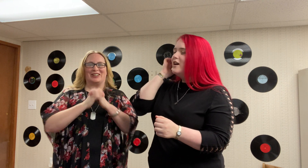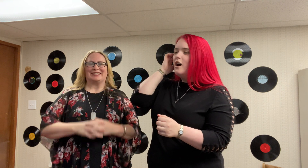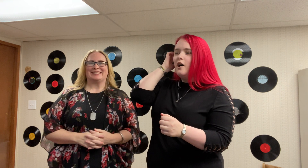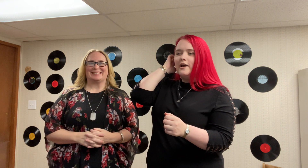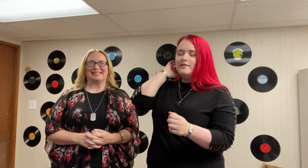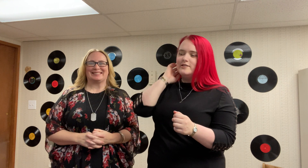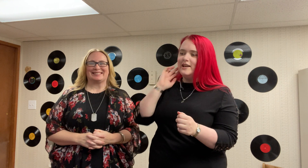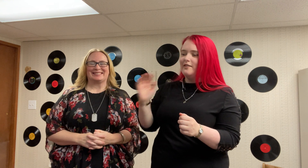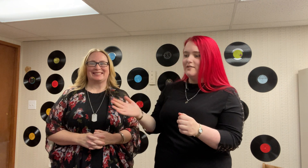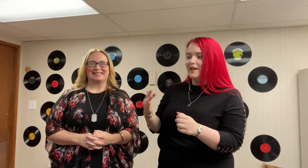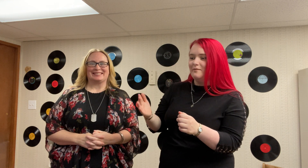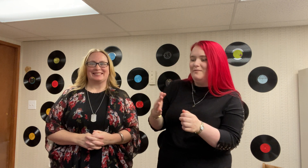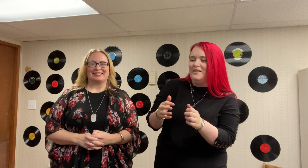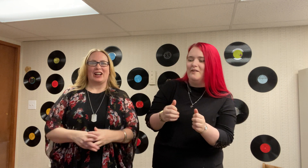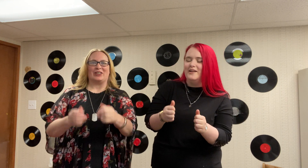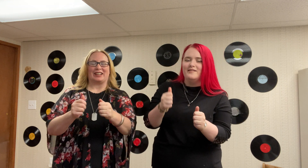it. Okay, so together, sign with me though, Oh, is okay.